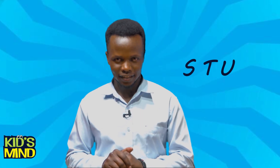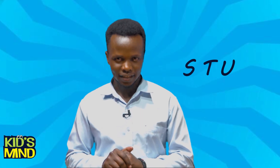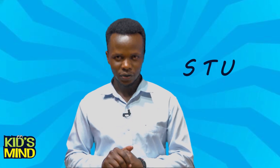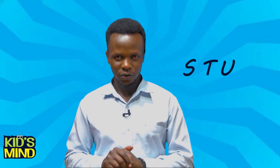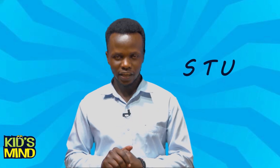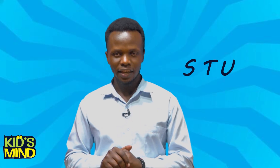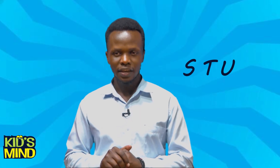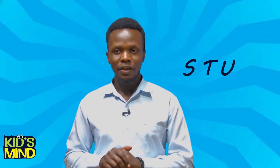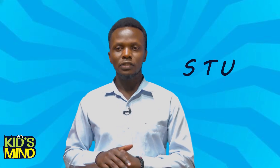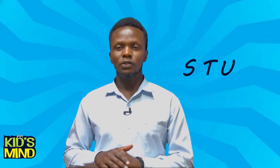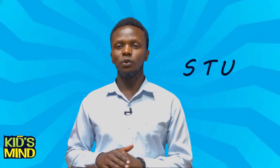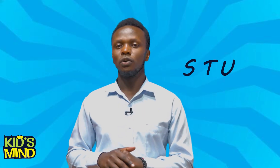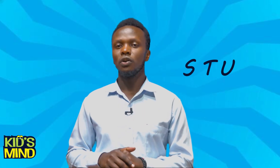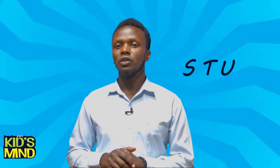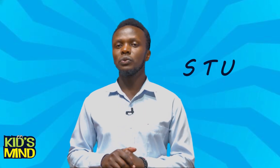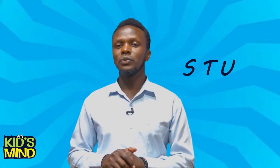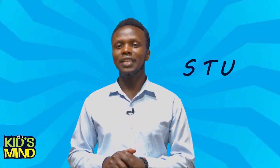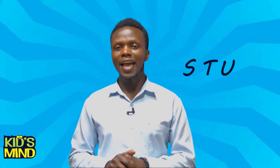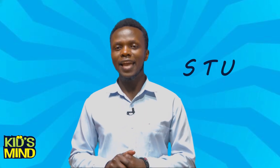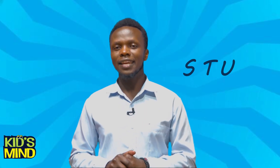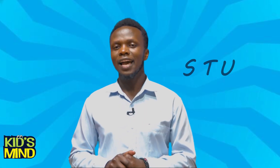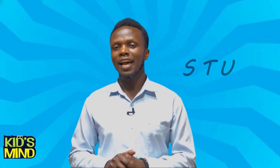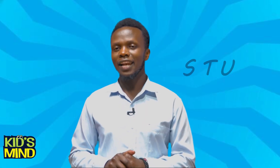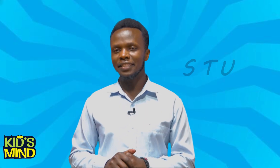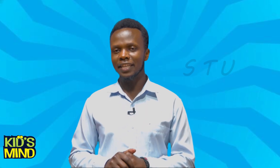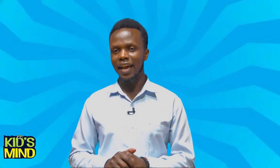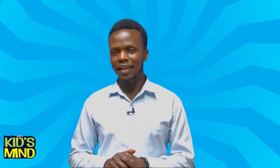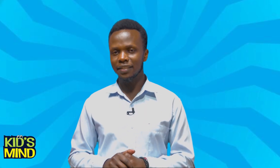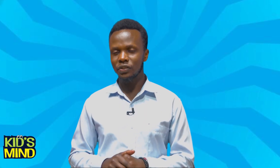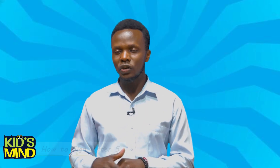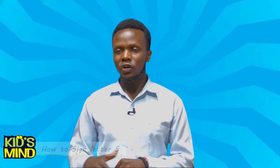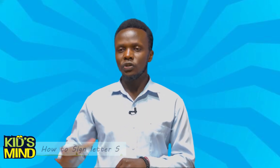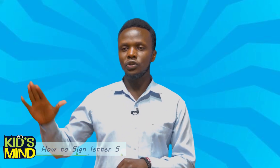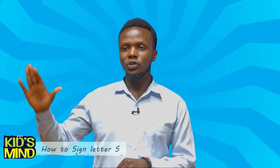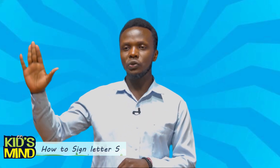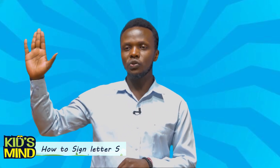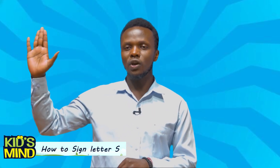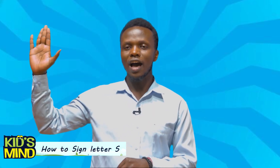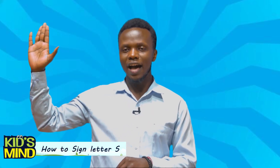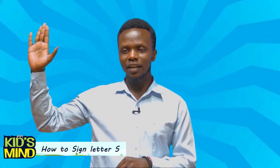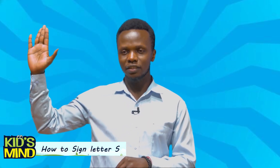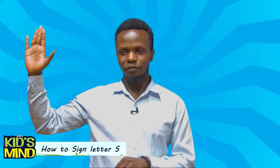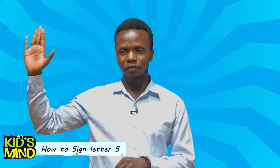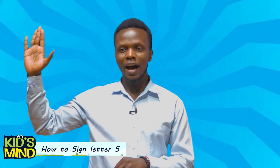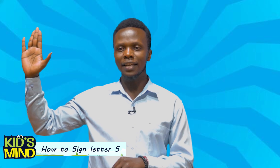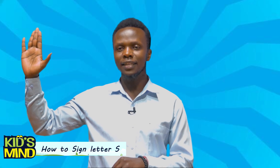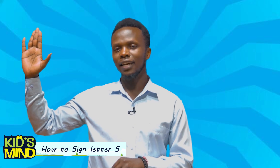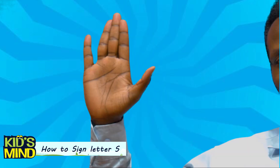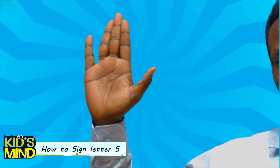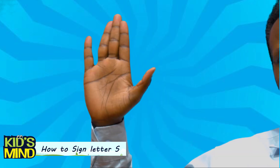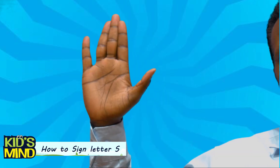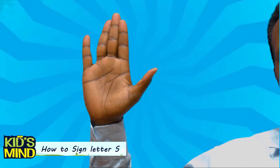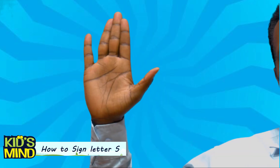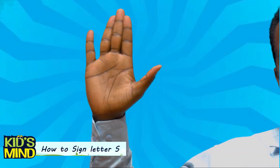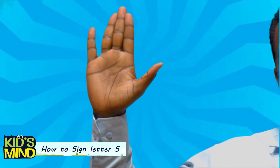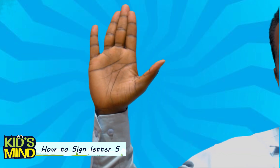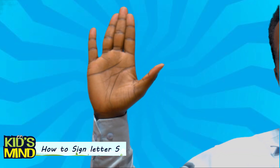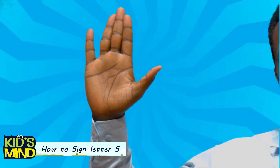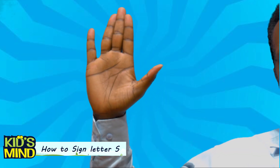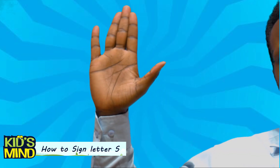hand, okay? So, to sign letter S, you use your active hand, okay? This,